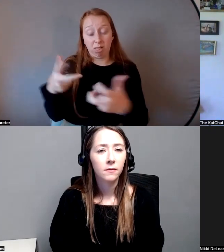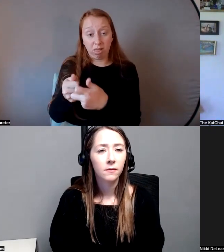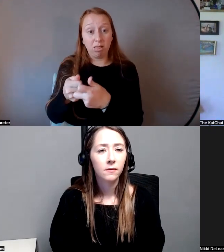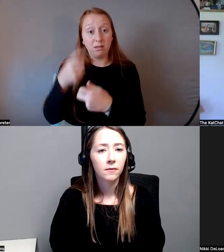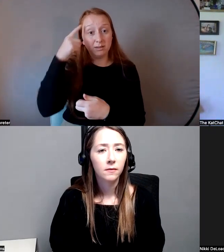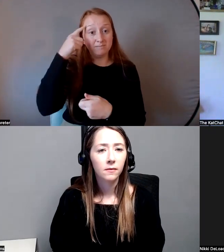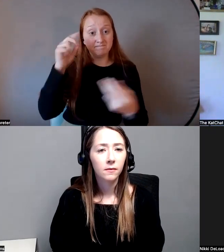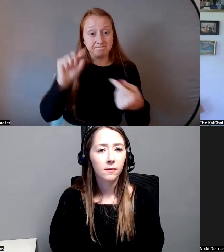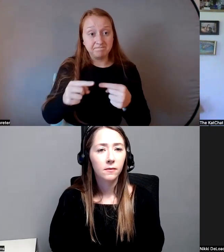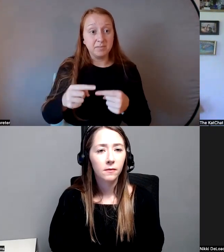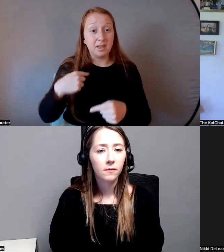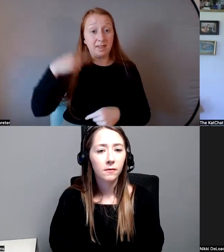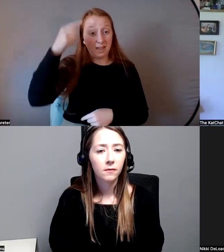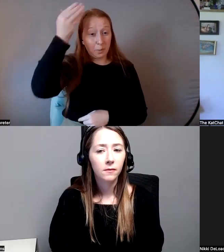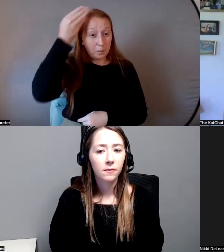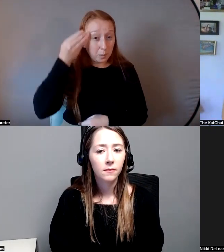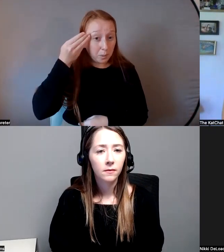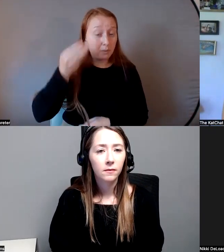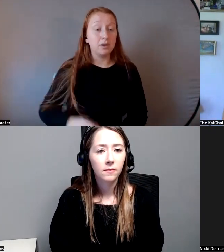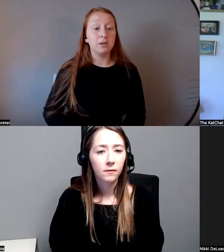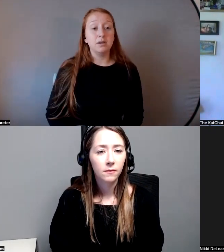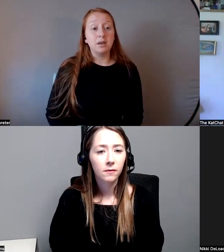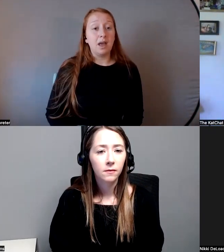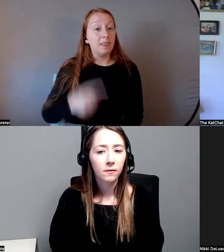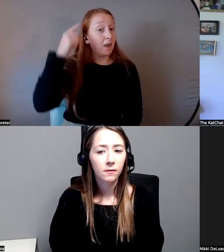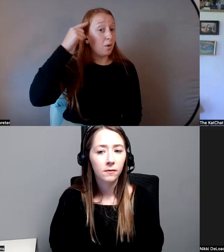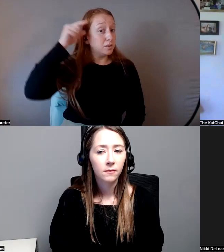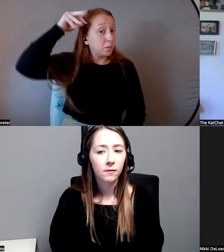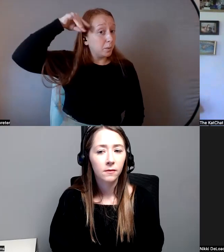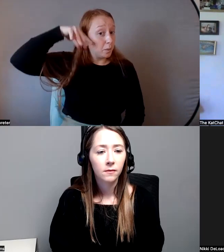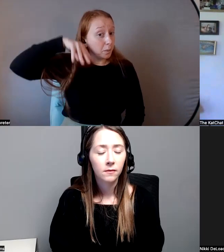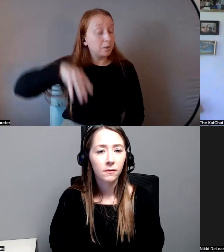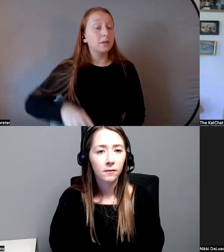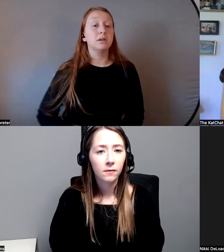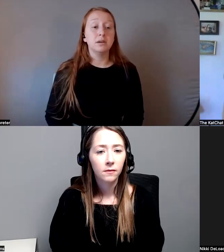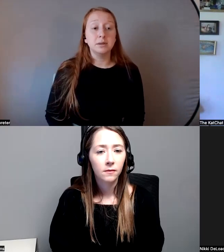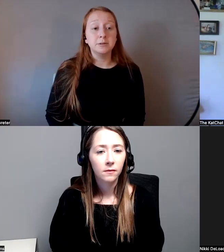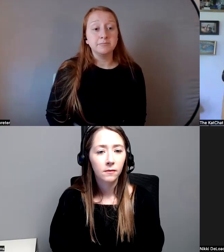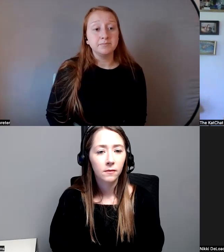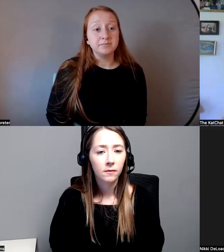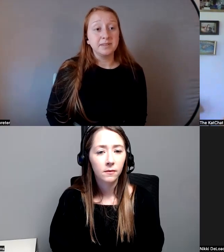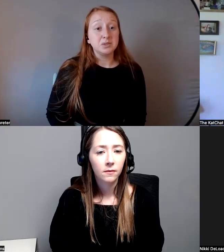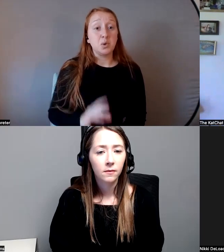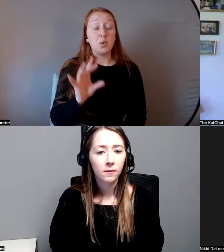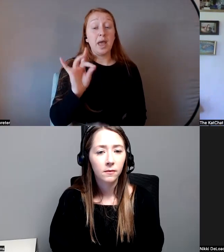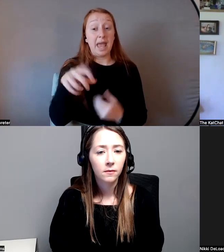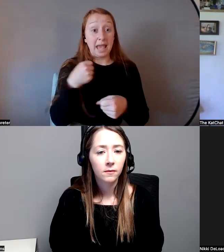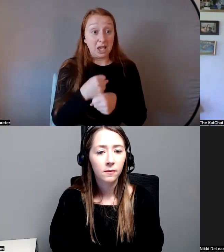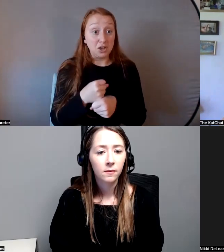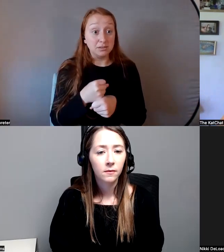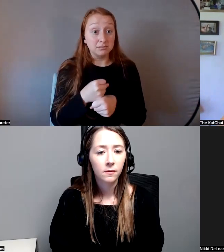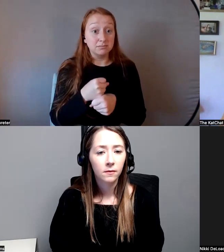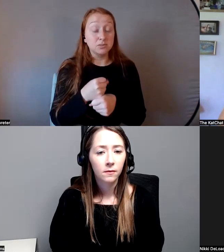multiple skull fractures, and a brain bleed. And 8 years, this coming